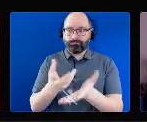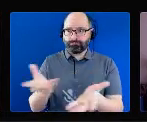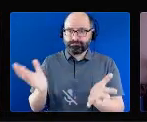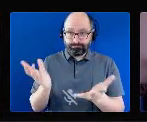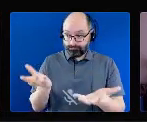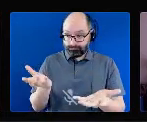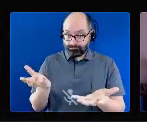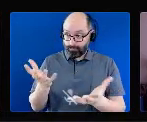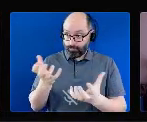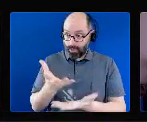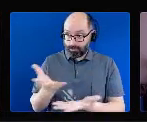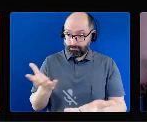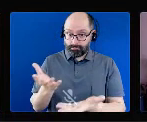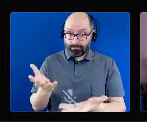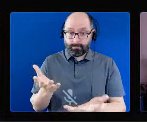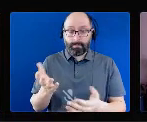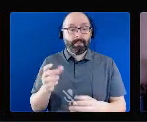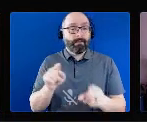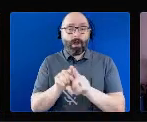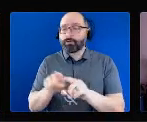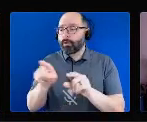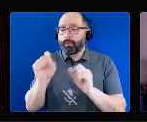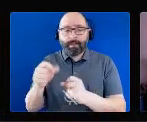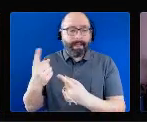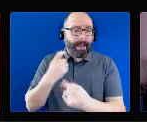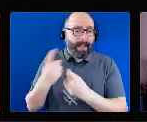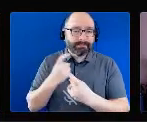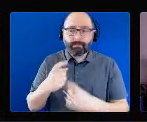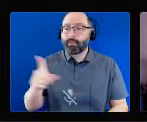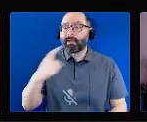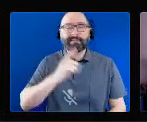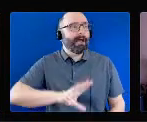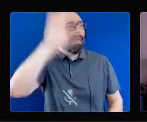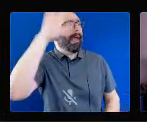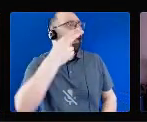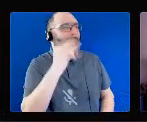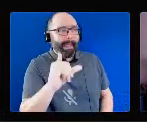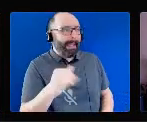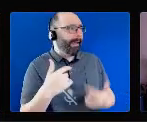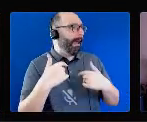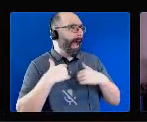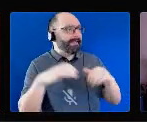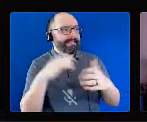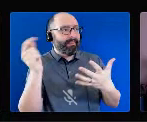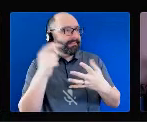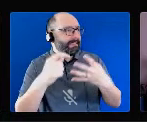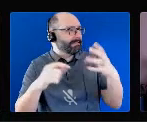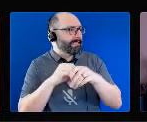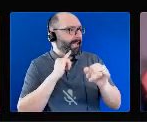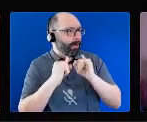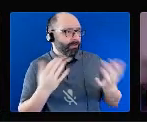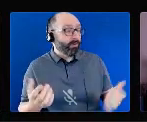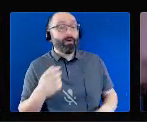of this? Alternatively, you can ask questions and say, hey, this is what happened in an interview. How would you have graded this? Or I have an interview, I'm